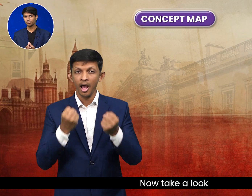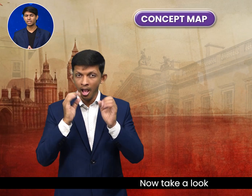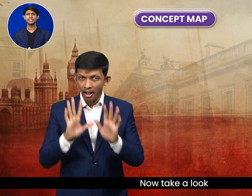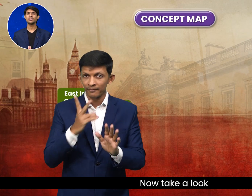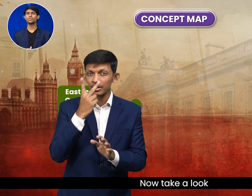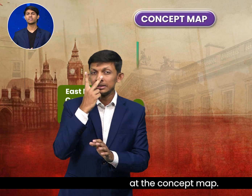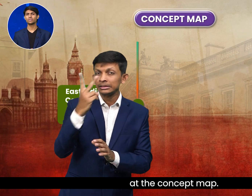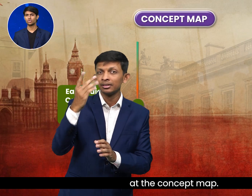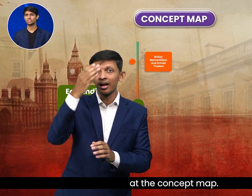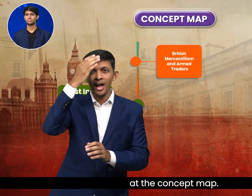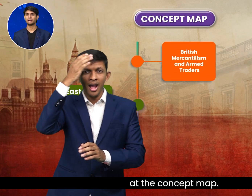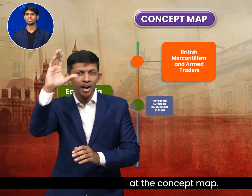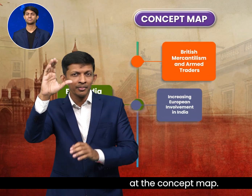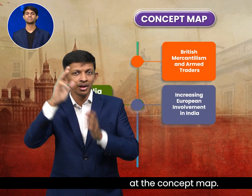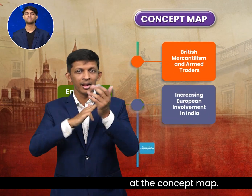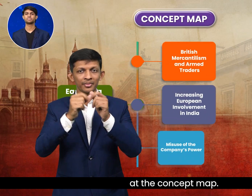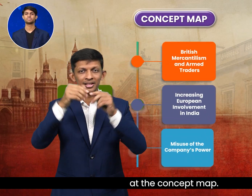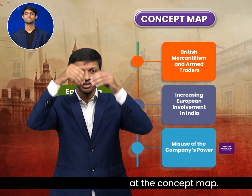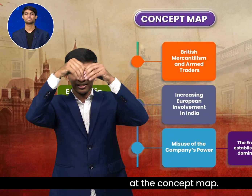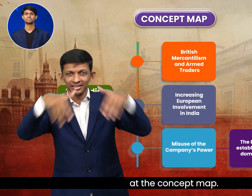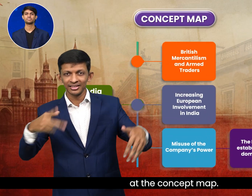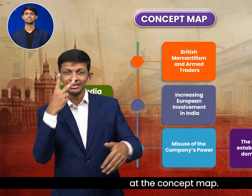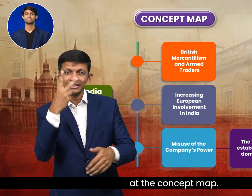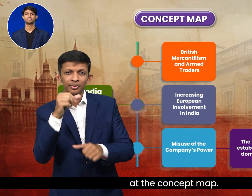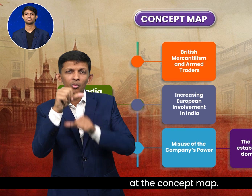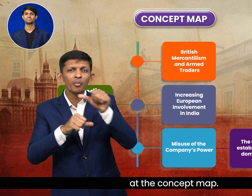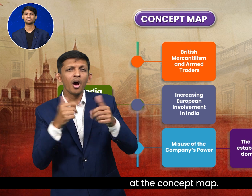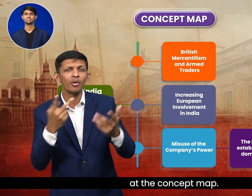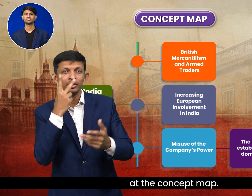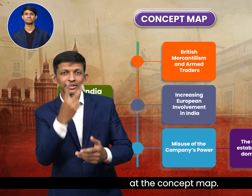Now, take a look at the concept map.